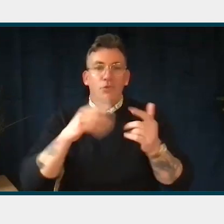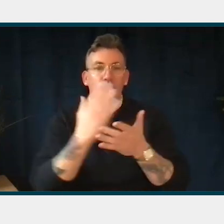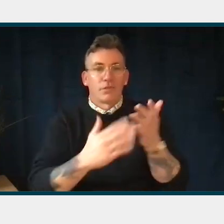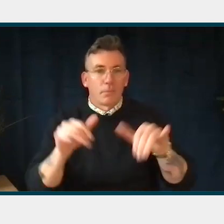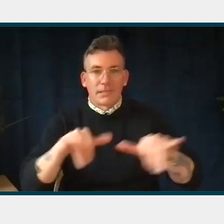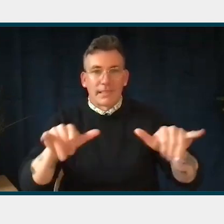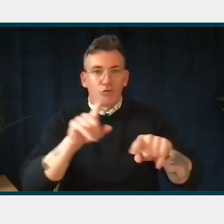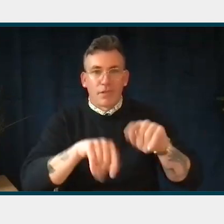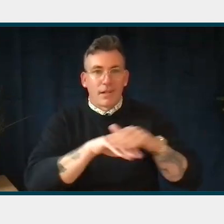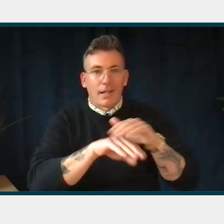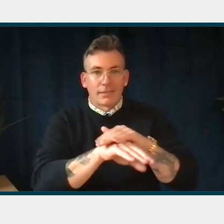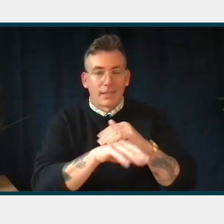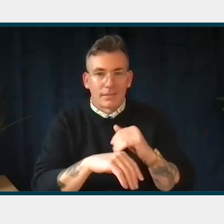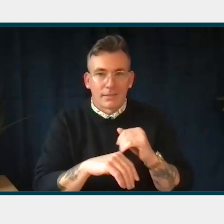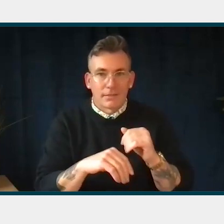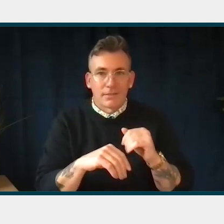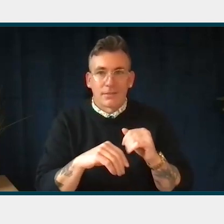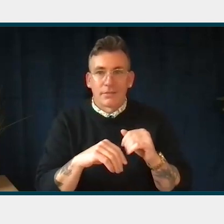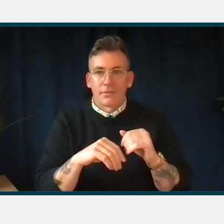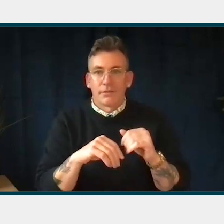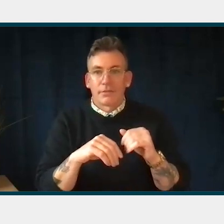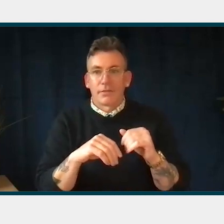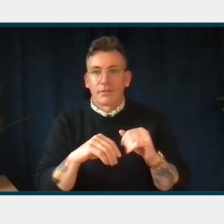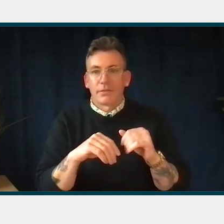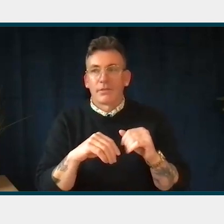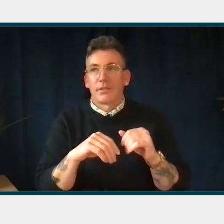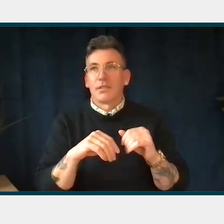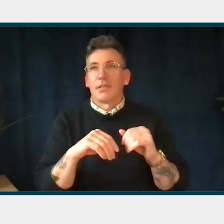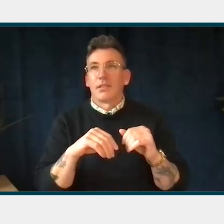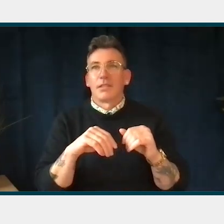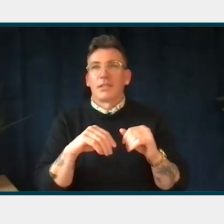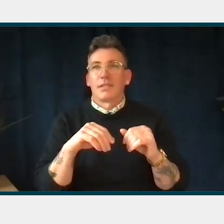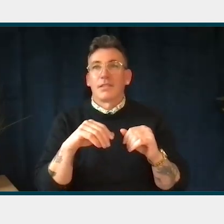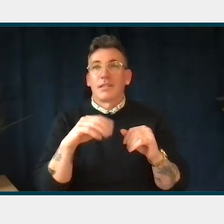You're not failing to live up to some standard that you don't even have access to.